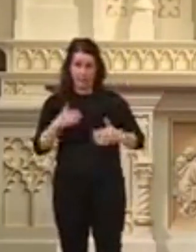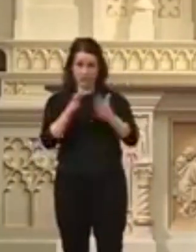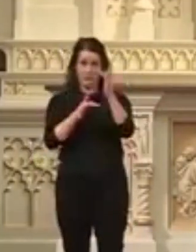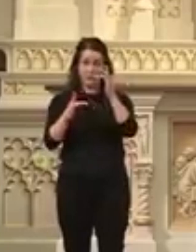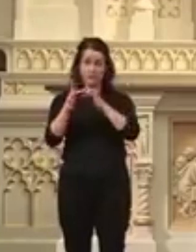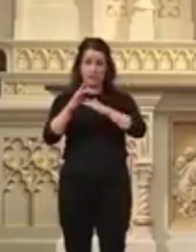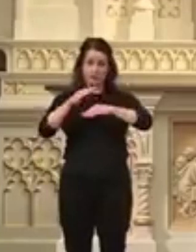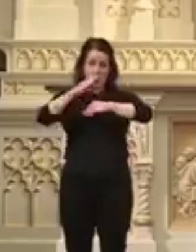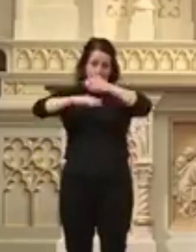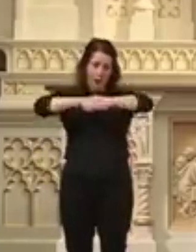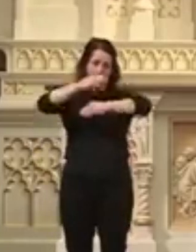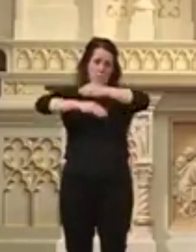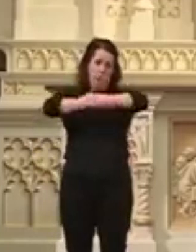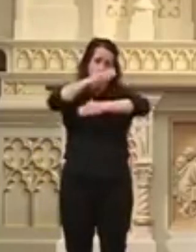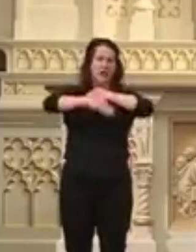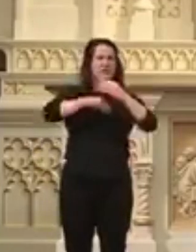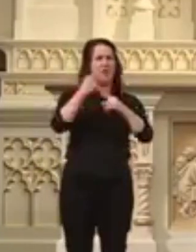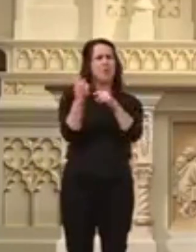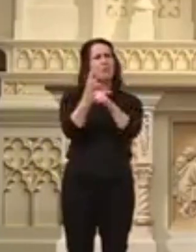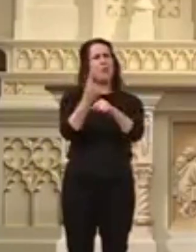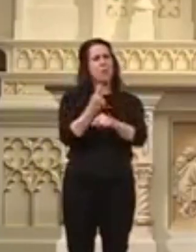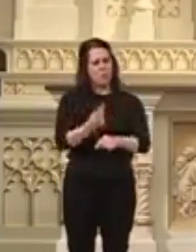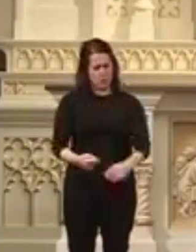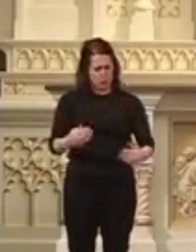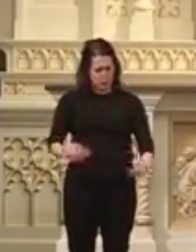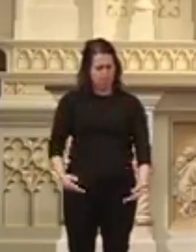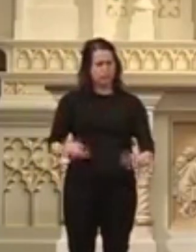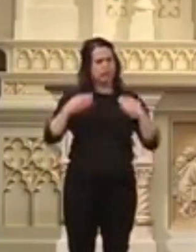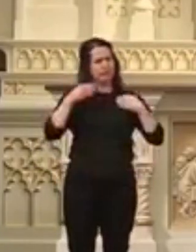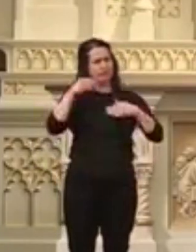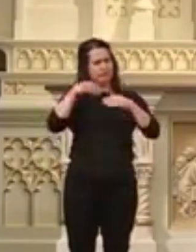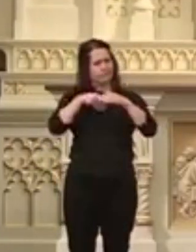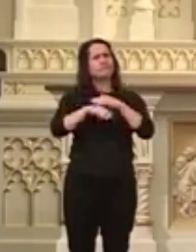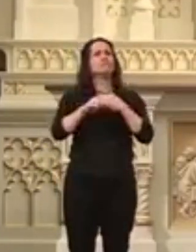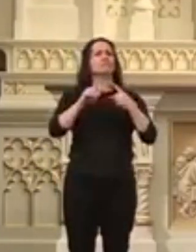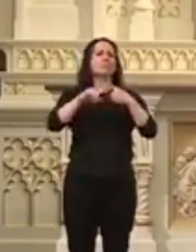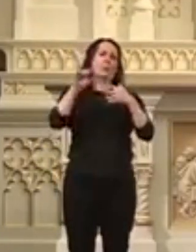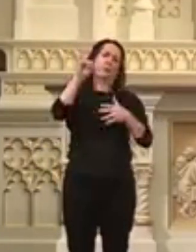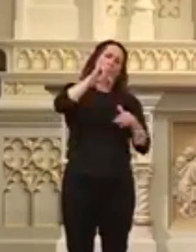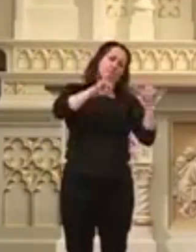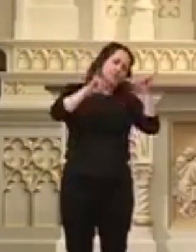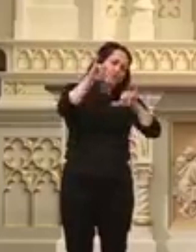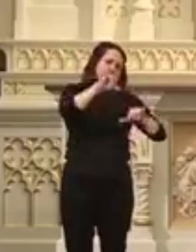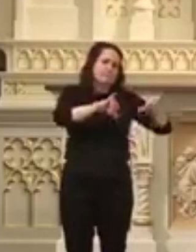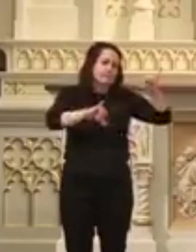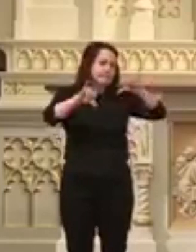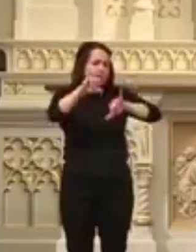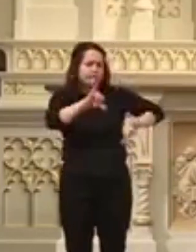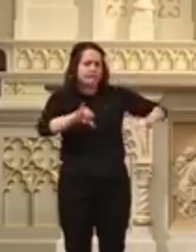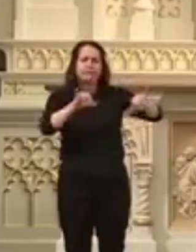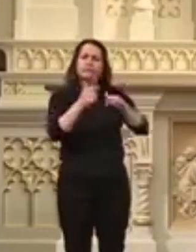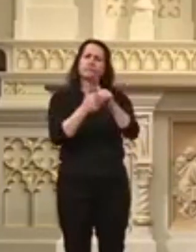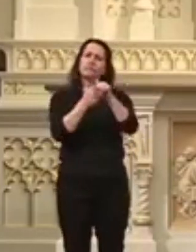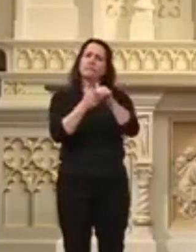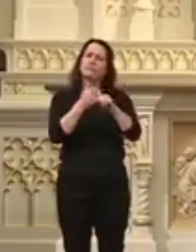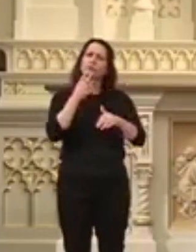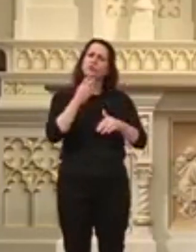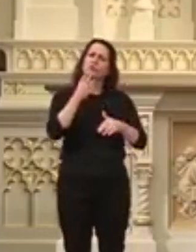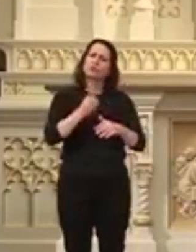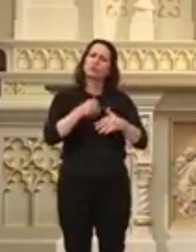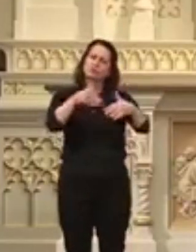and bound it with burial clothes along with the spices, according to the Jewish burial